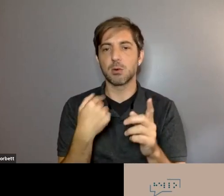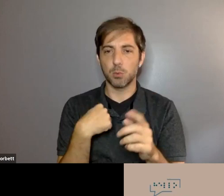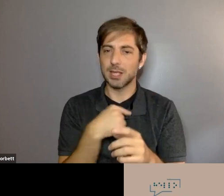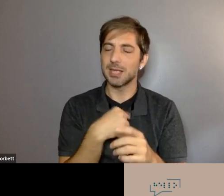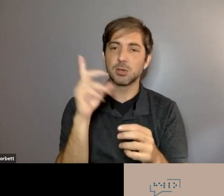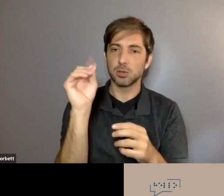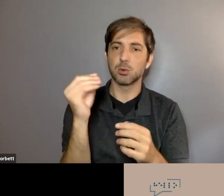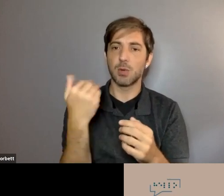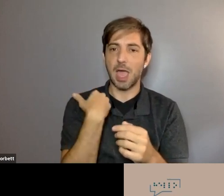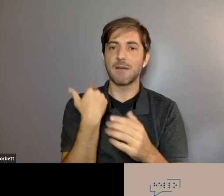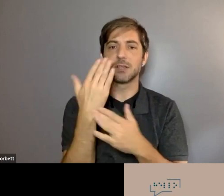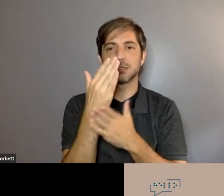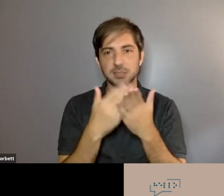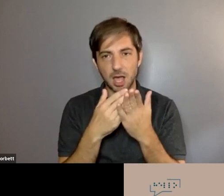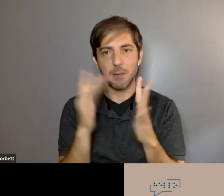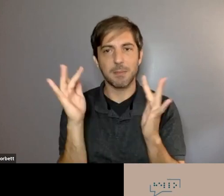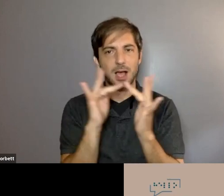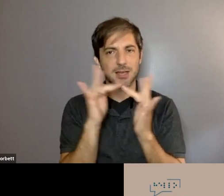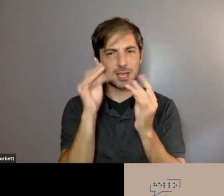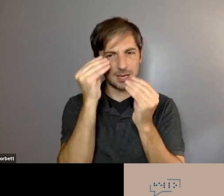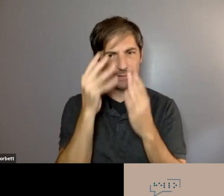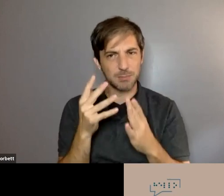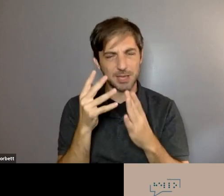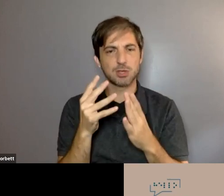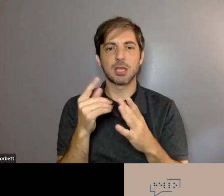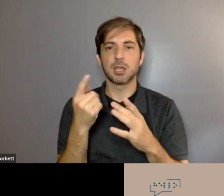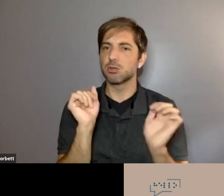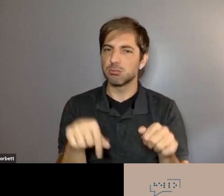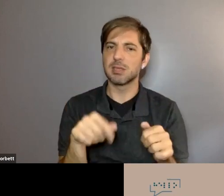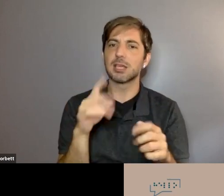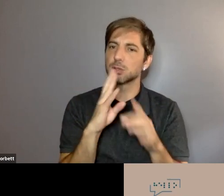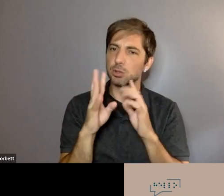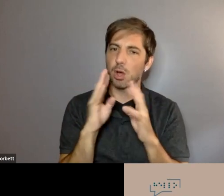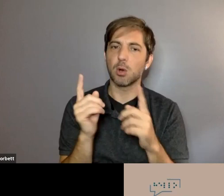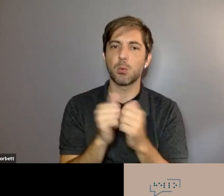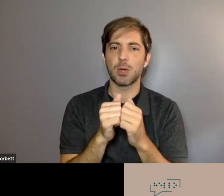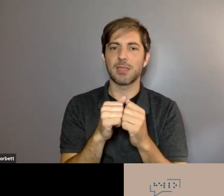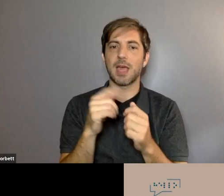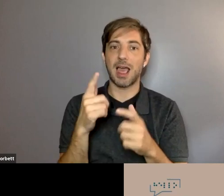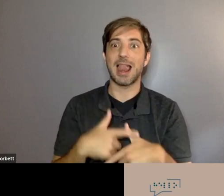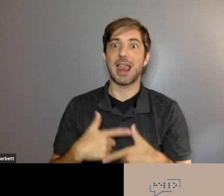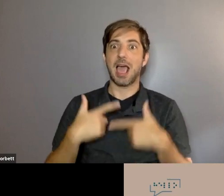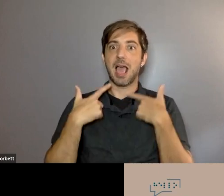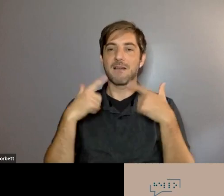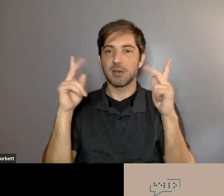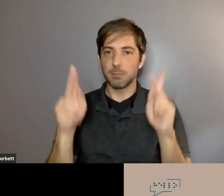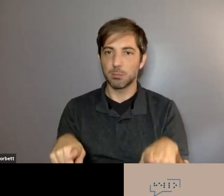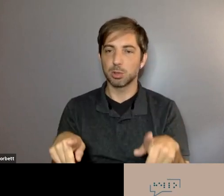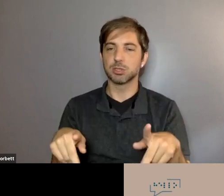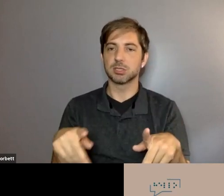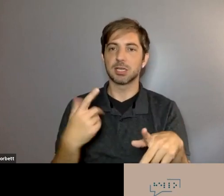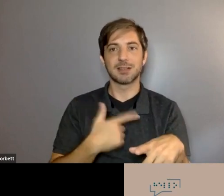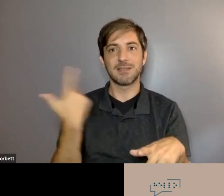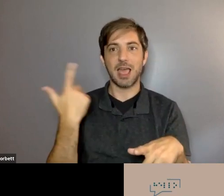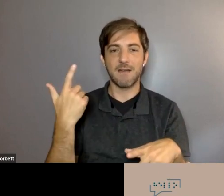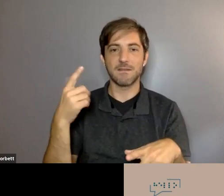some contact information, and you will be able to talk with a live person. That there is a live Q&A session today, like I said,